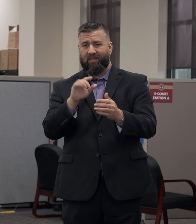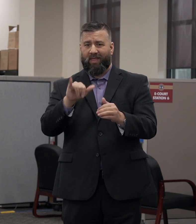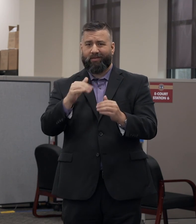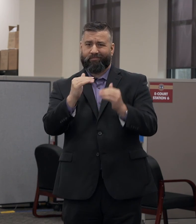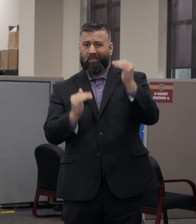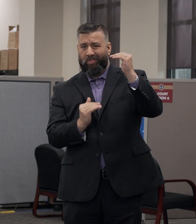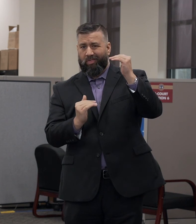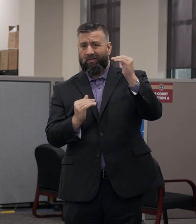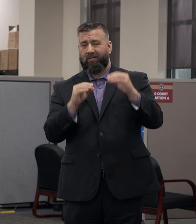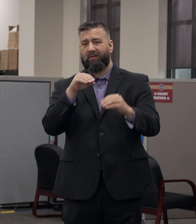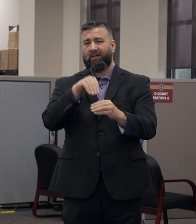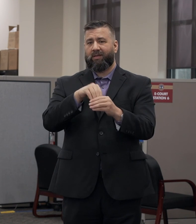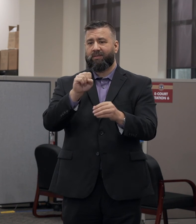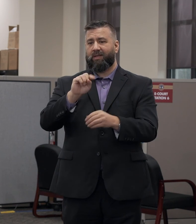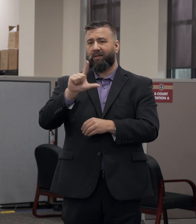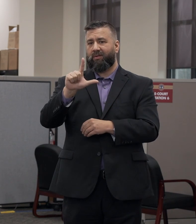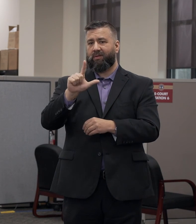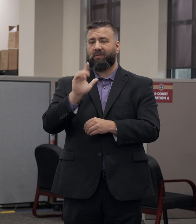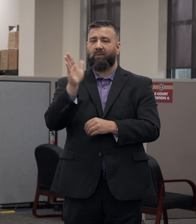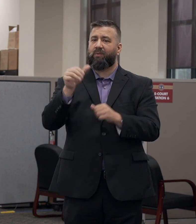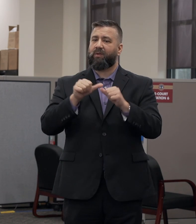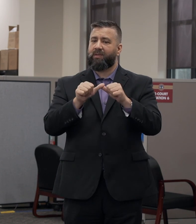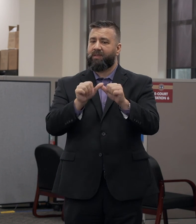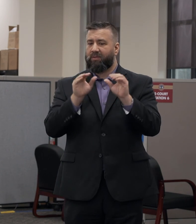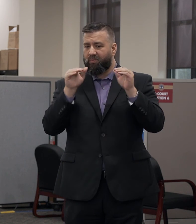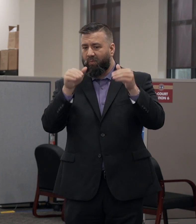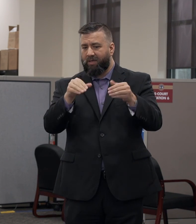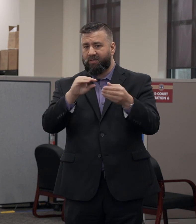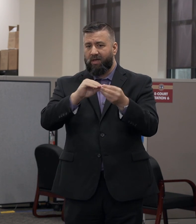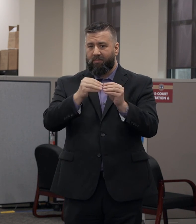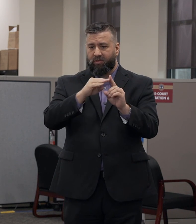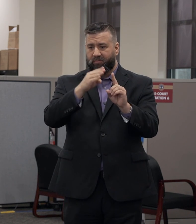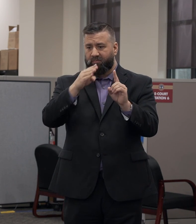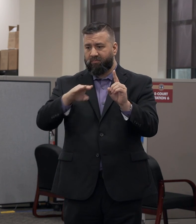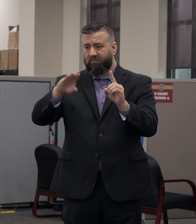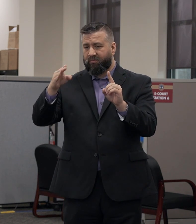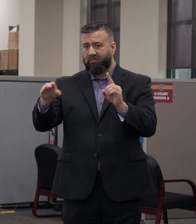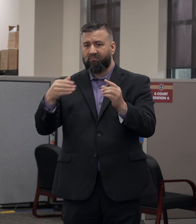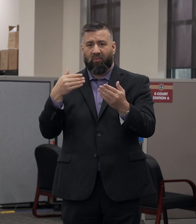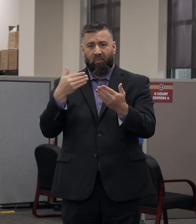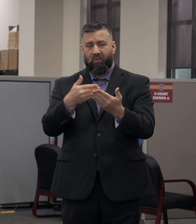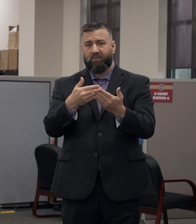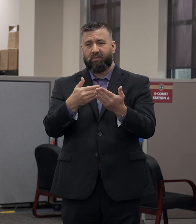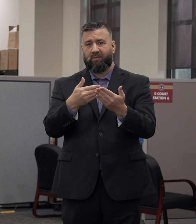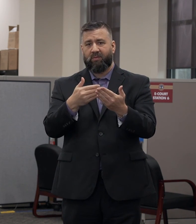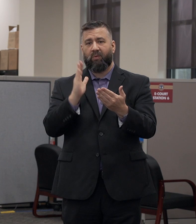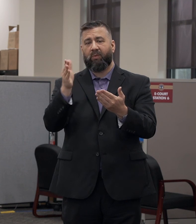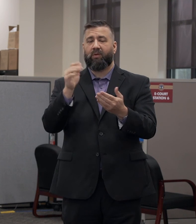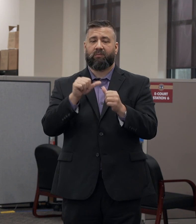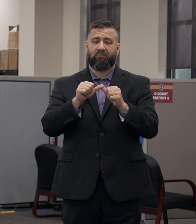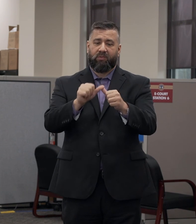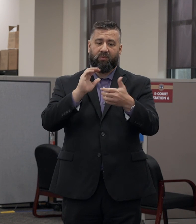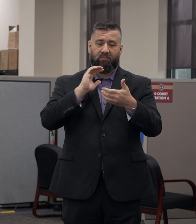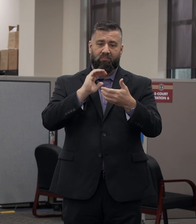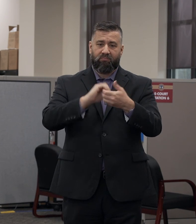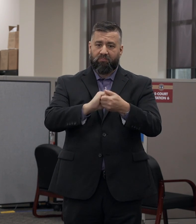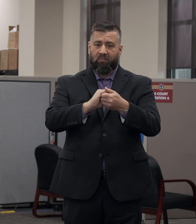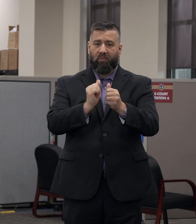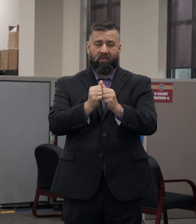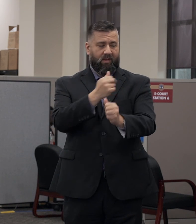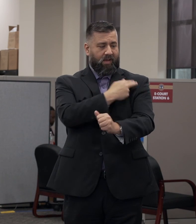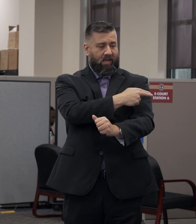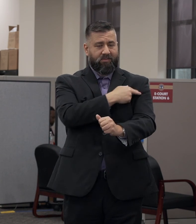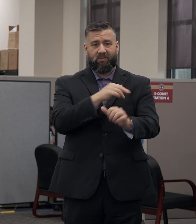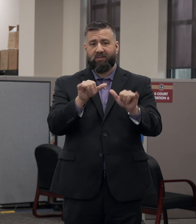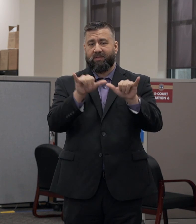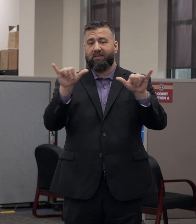to focus on that. We will continue to watch these numbers very closely. We will continue to partner with our health systems and to track the